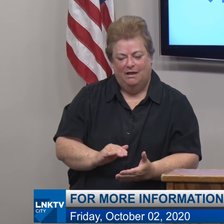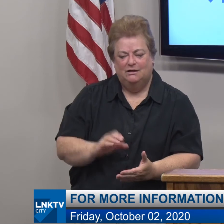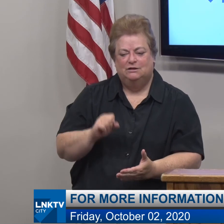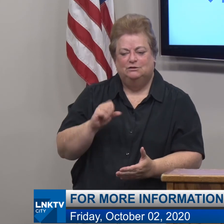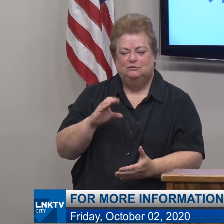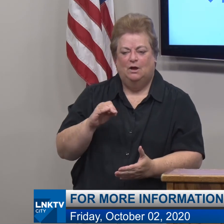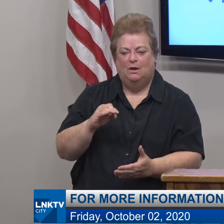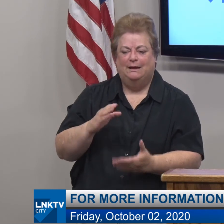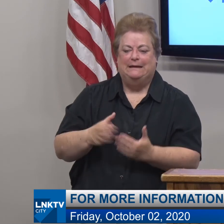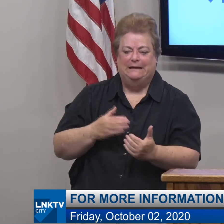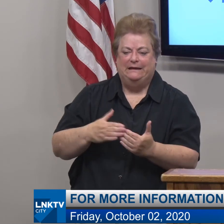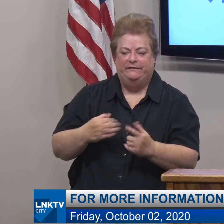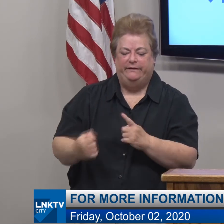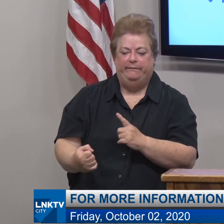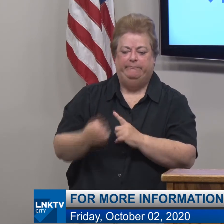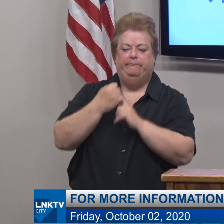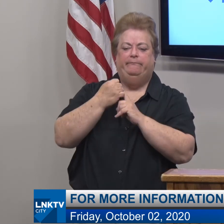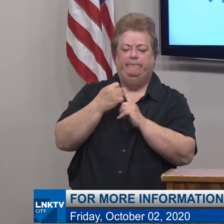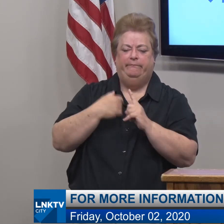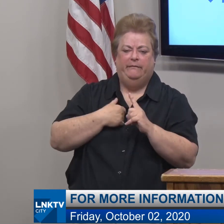that. But